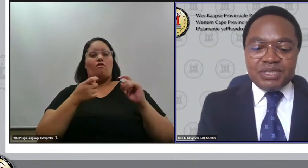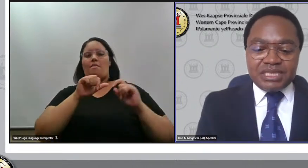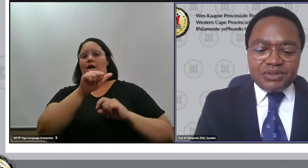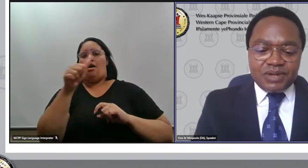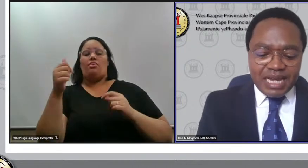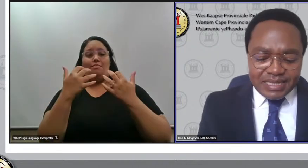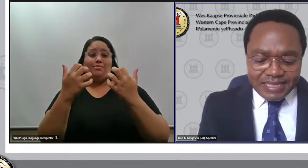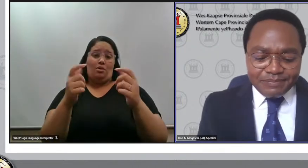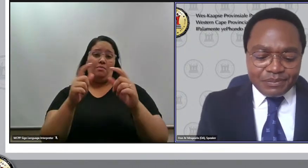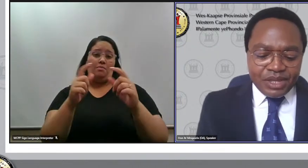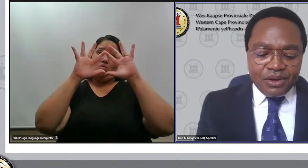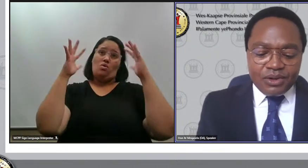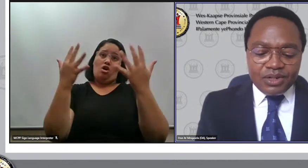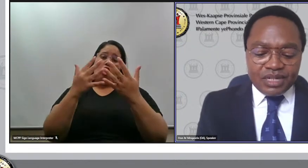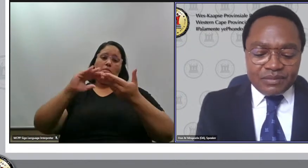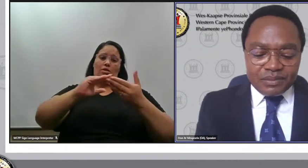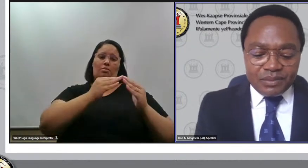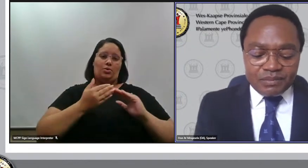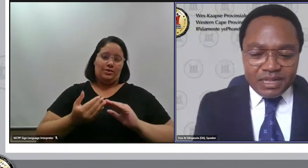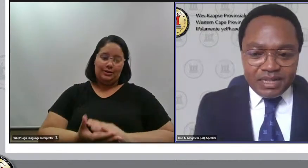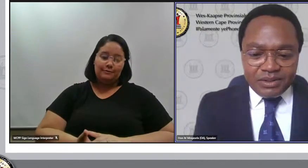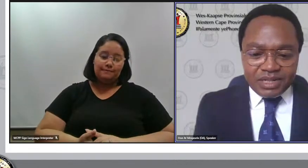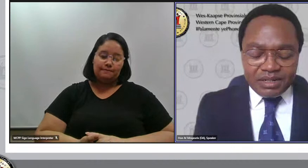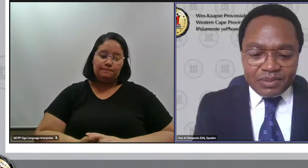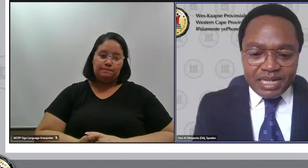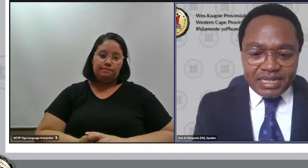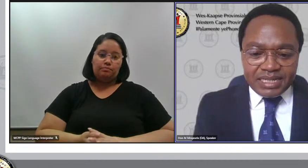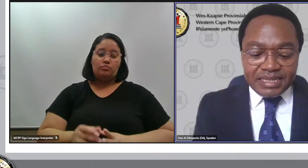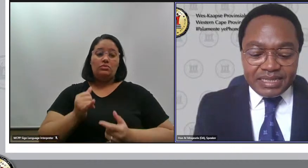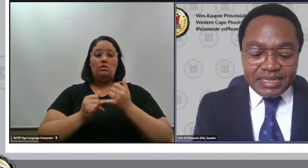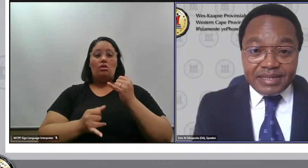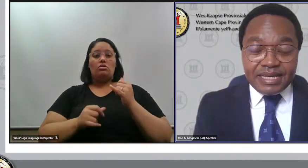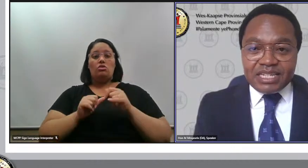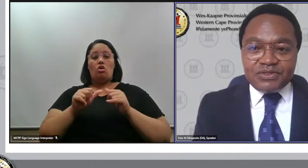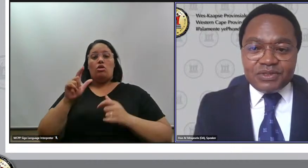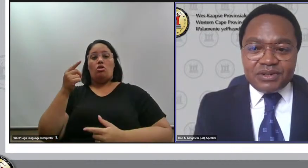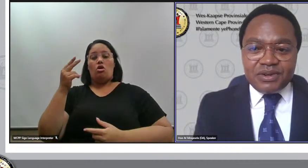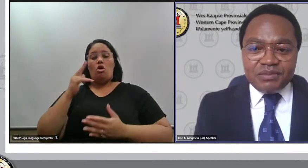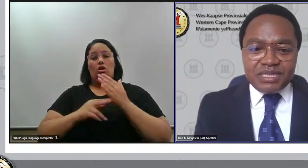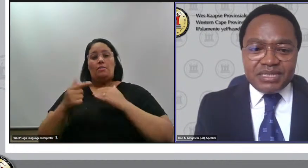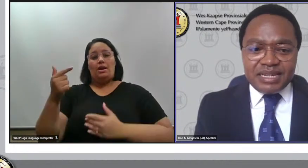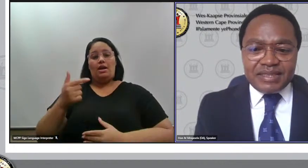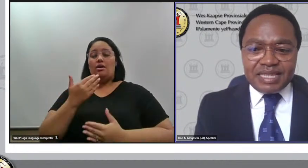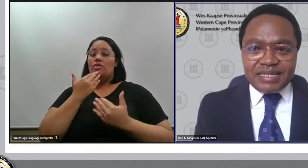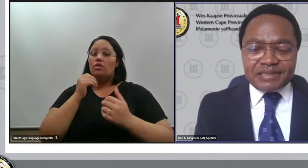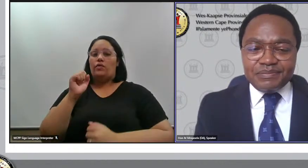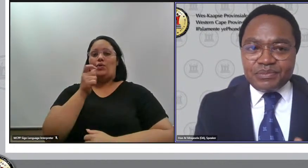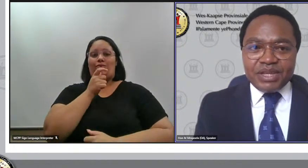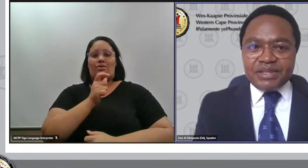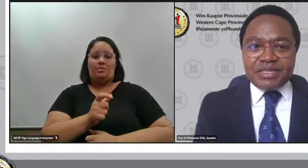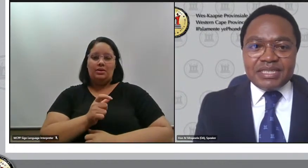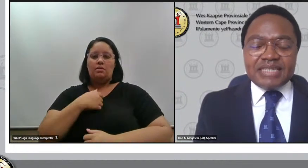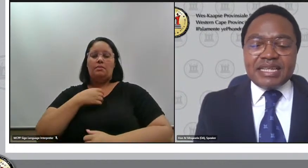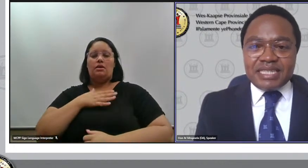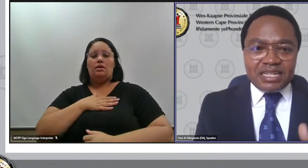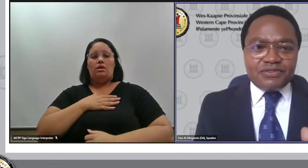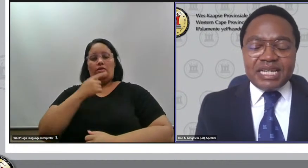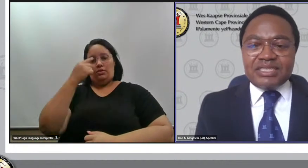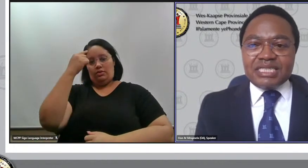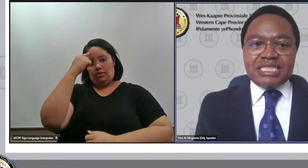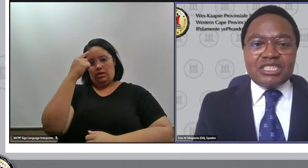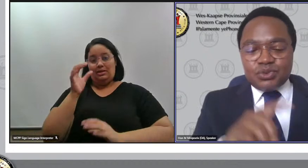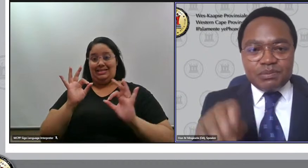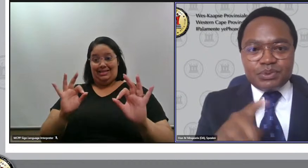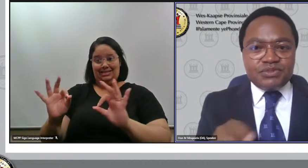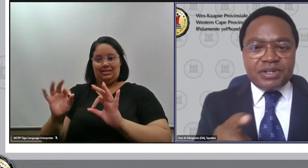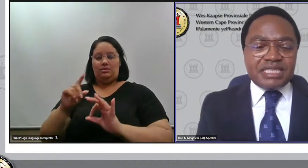global community. So lastly, on Honorable Leke, thanks for the comment. I think that's exactly for